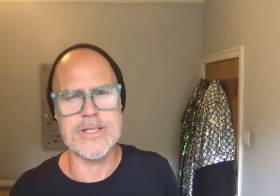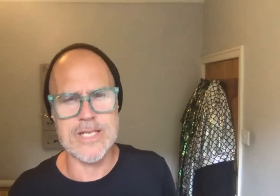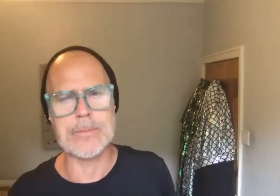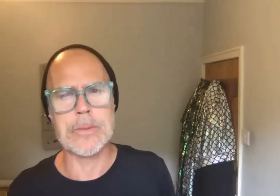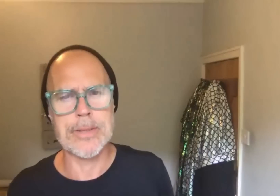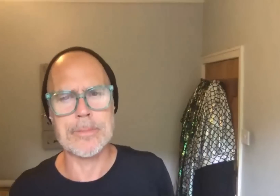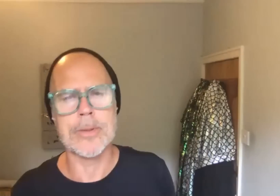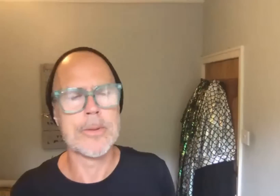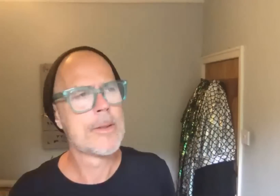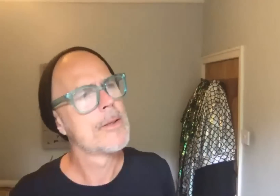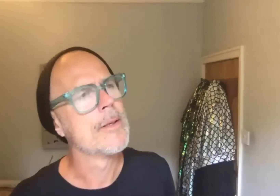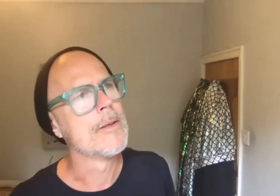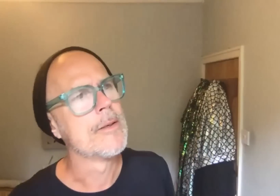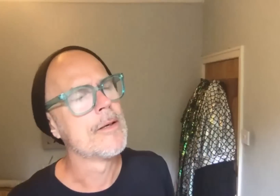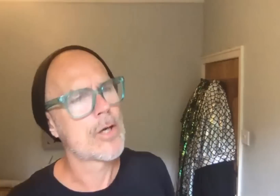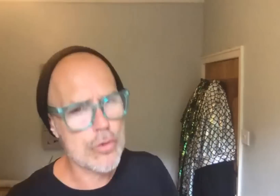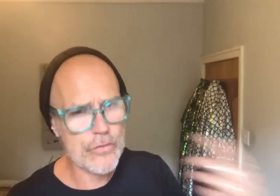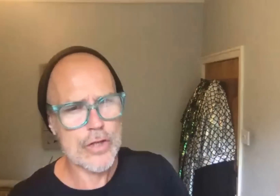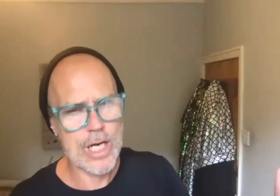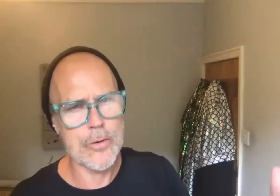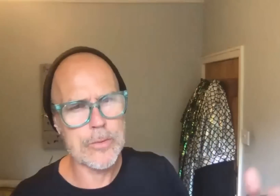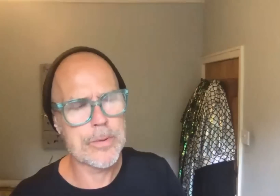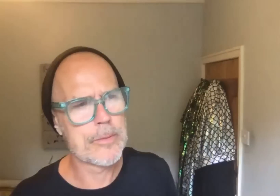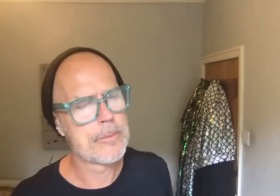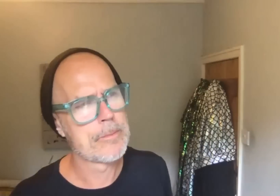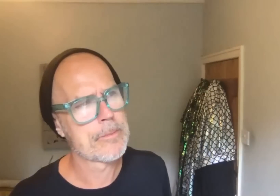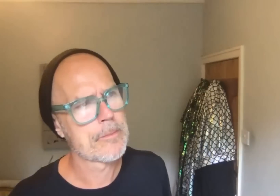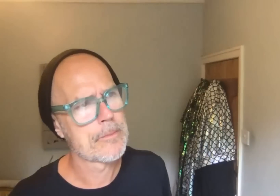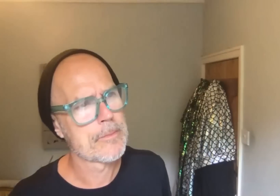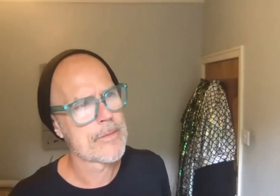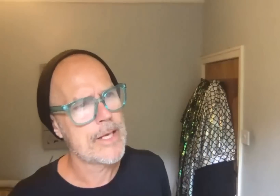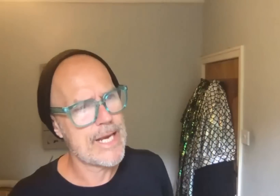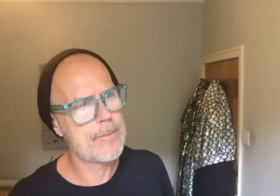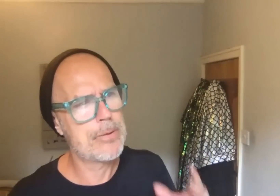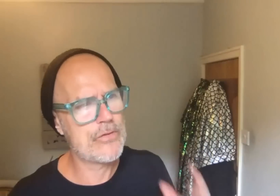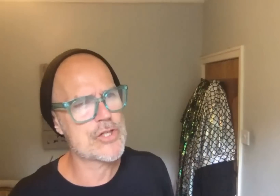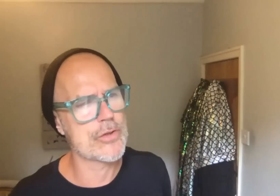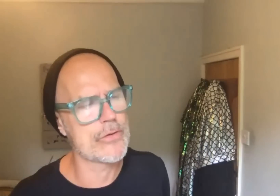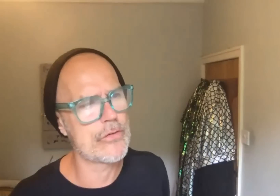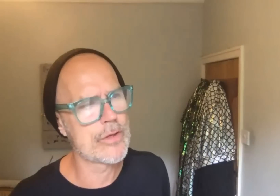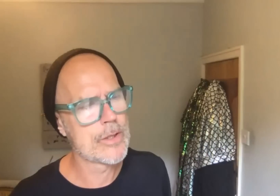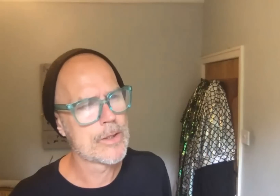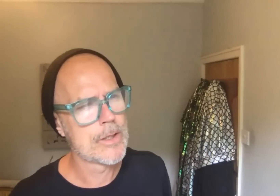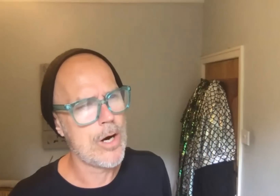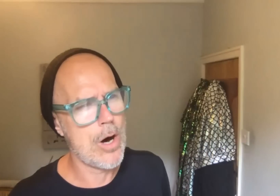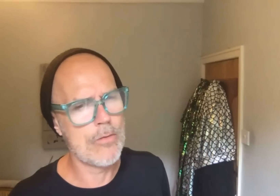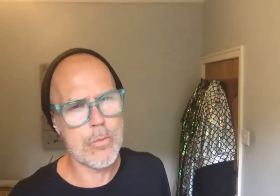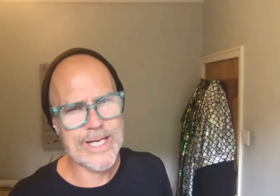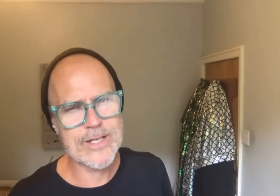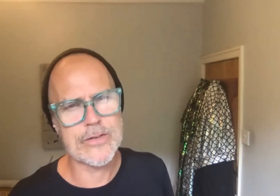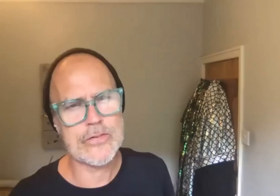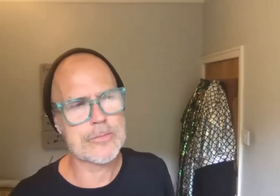billion disabled people across the globe, in positions